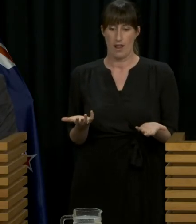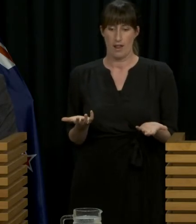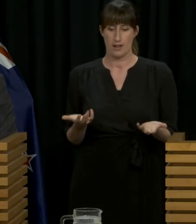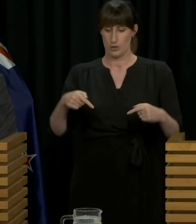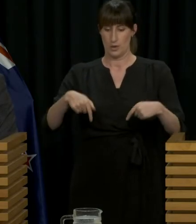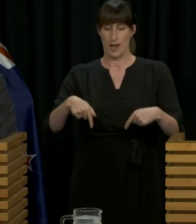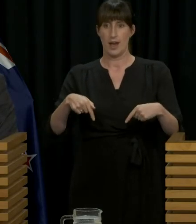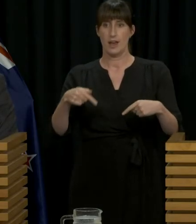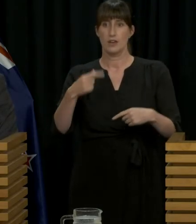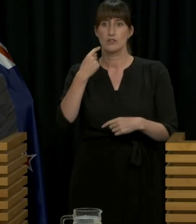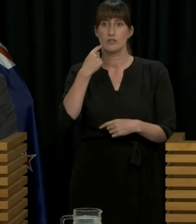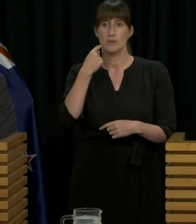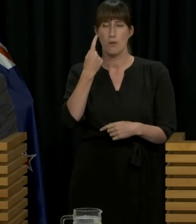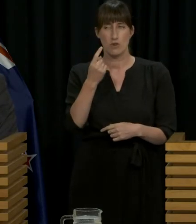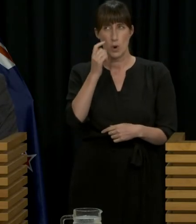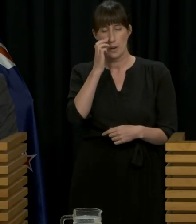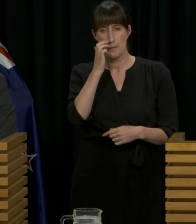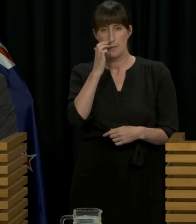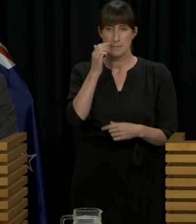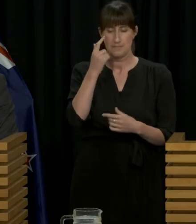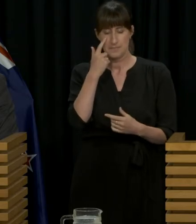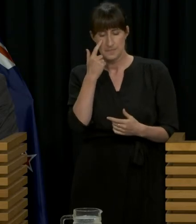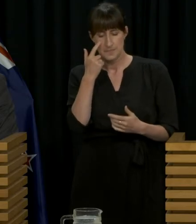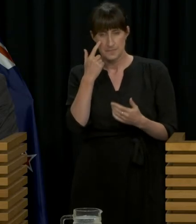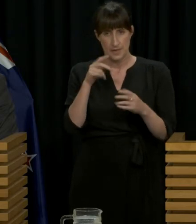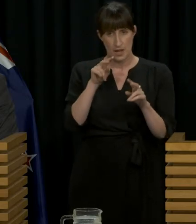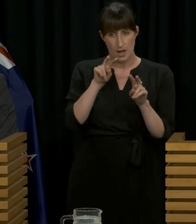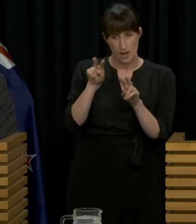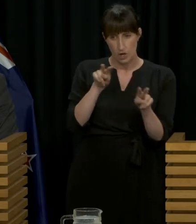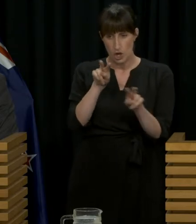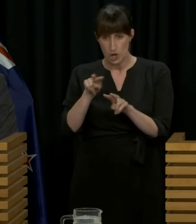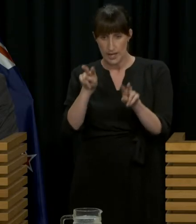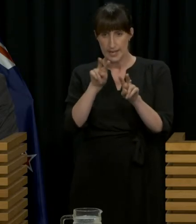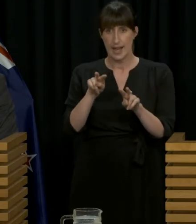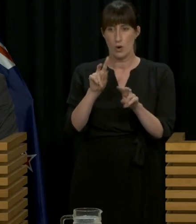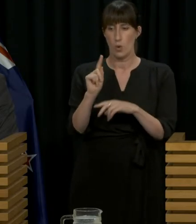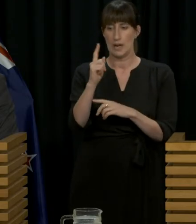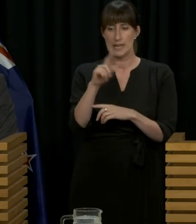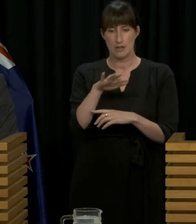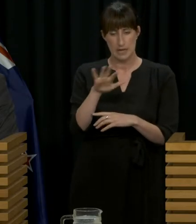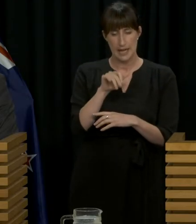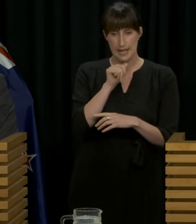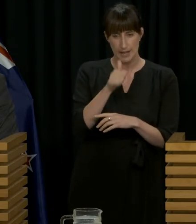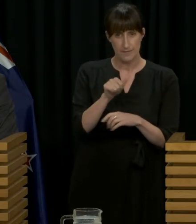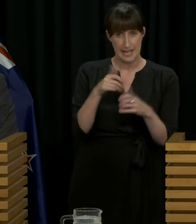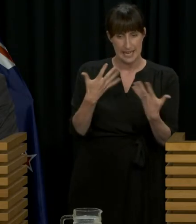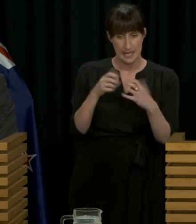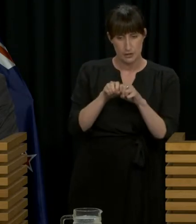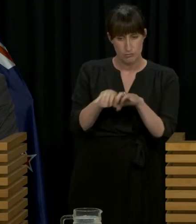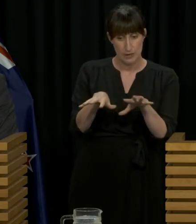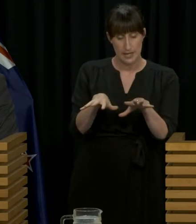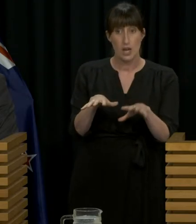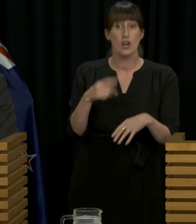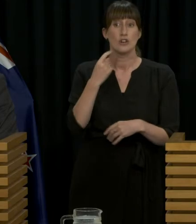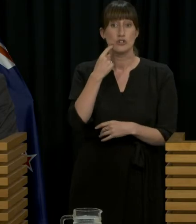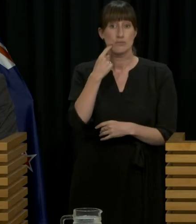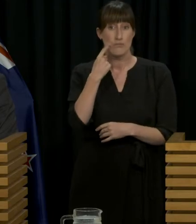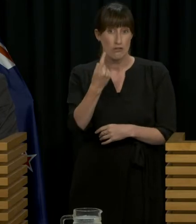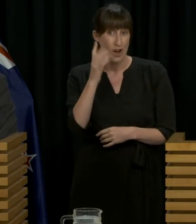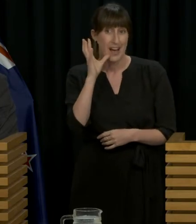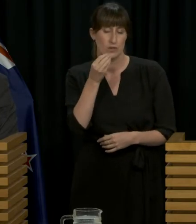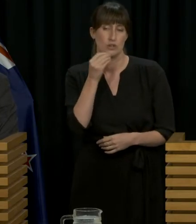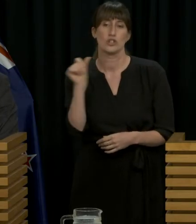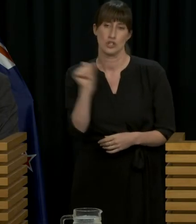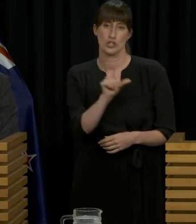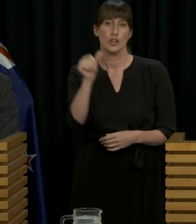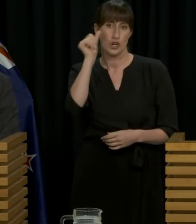tomorrow is when we are looking to see if there's any wider community spread. We will have a very good picture by this time tomorrow, especially with all the testing that